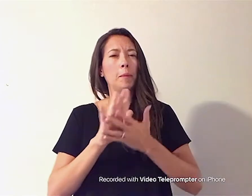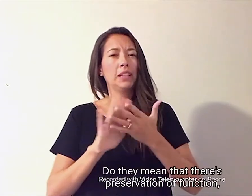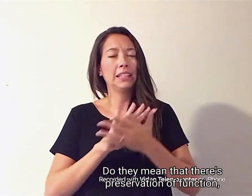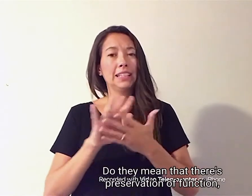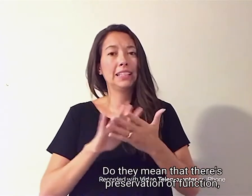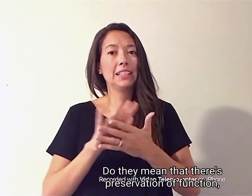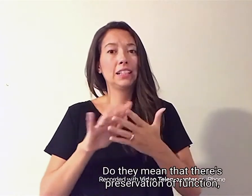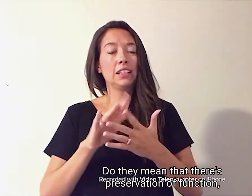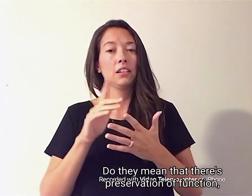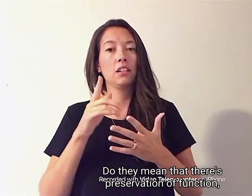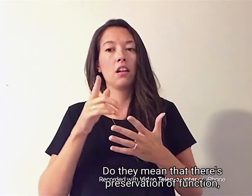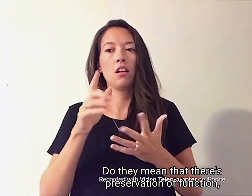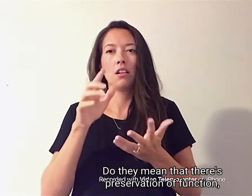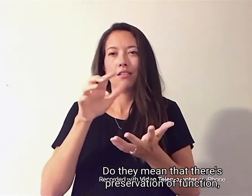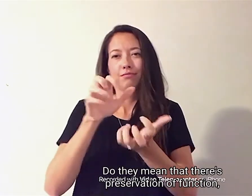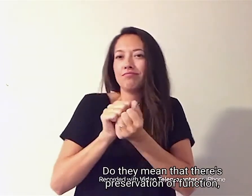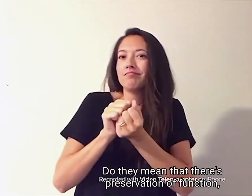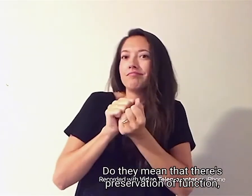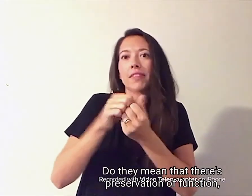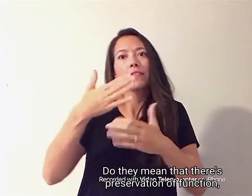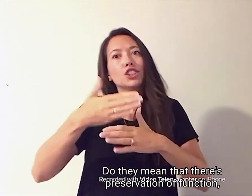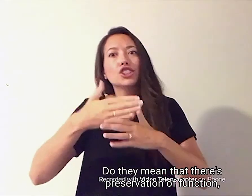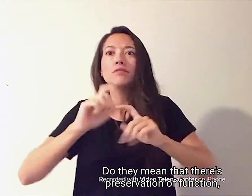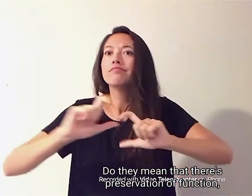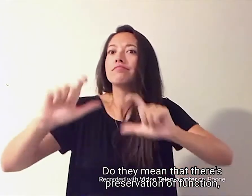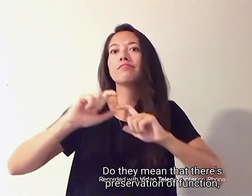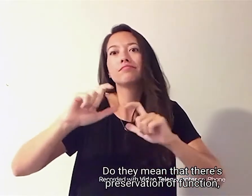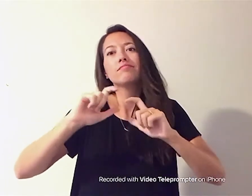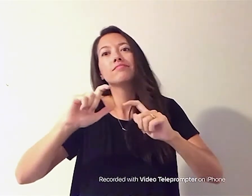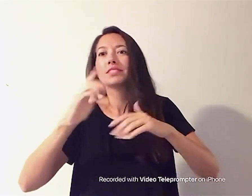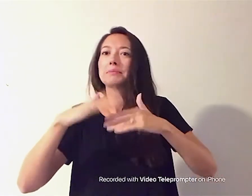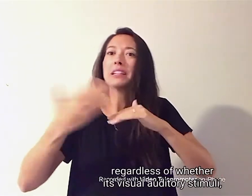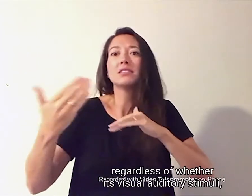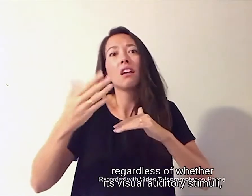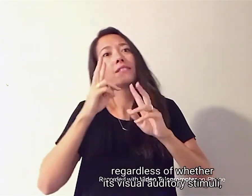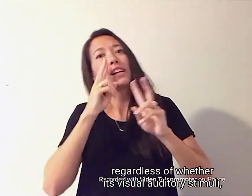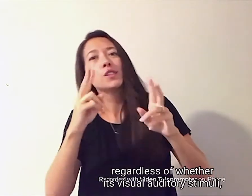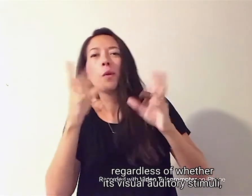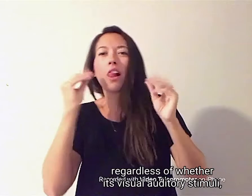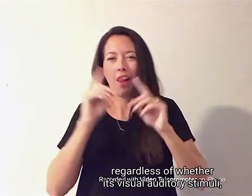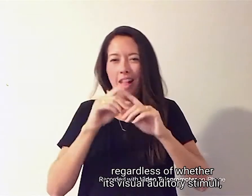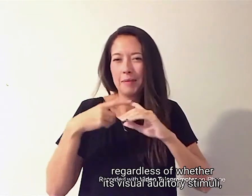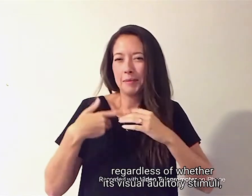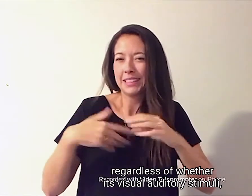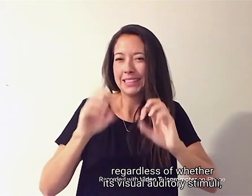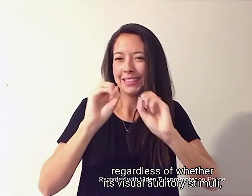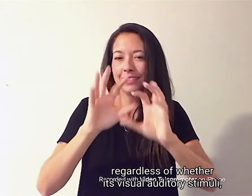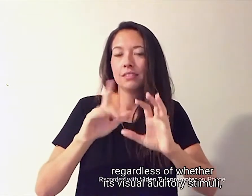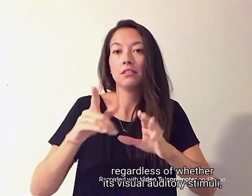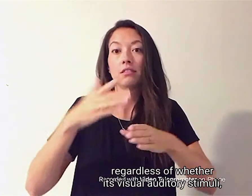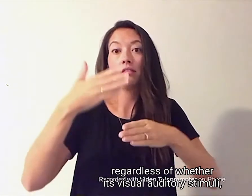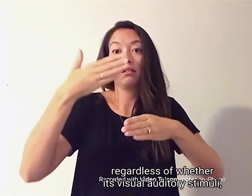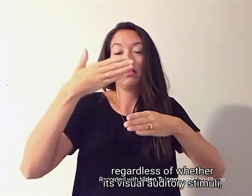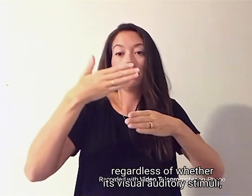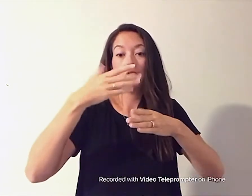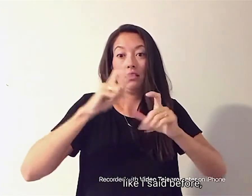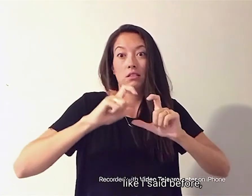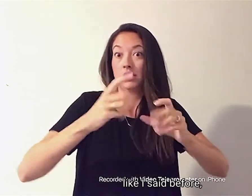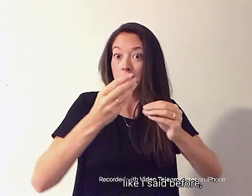Do they mean there's preservation of function, regardless of whether it's visual or auditory stimuli, like I said